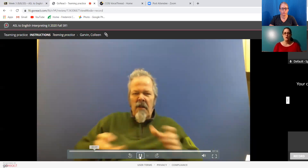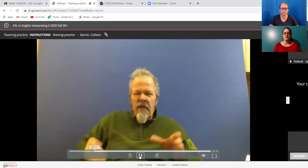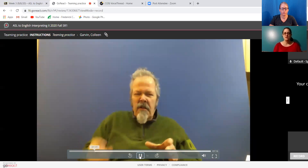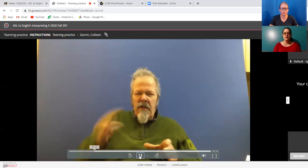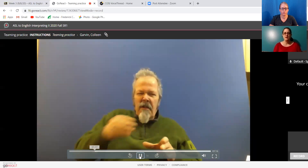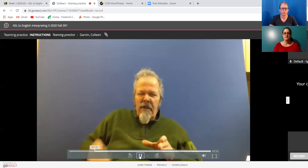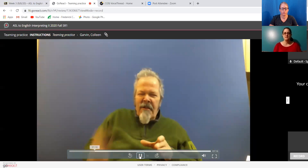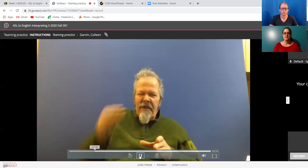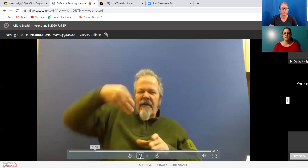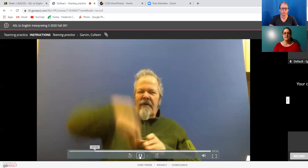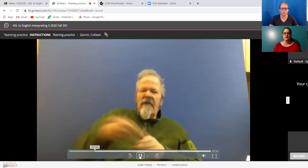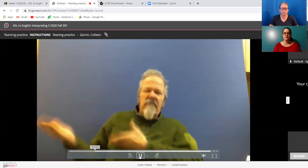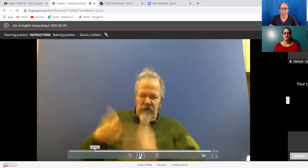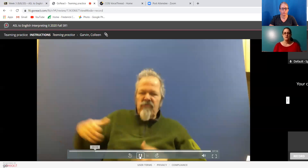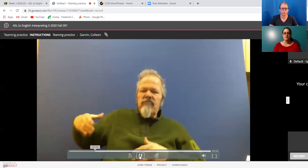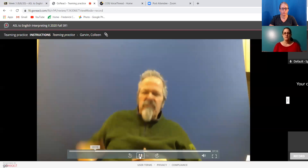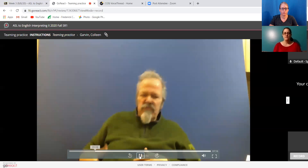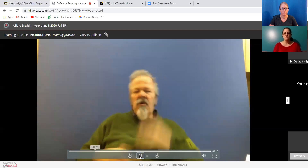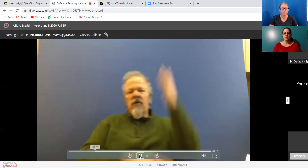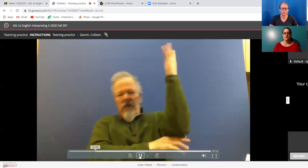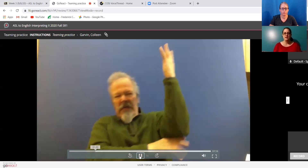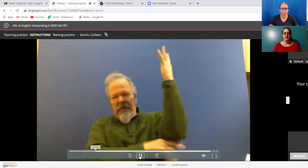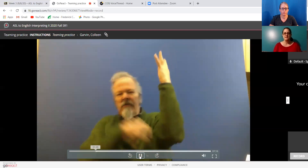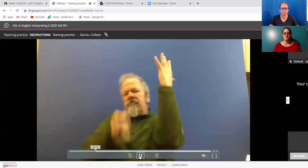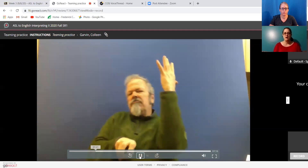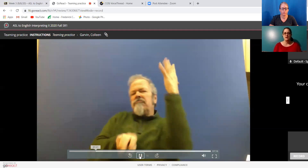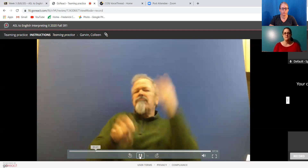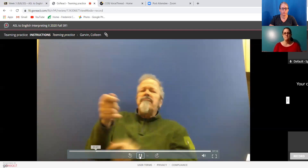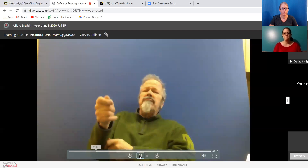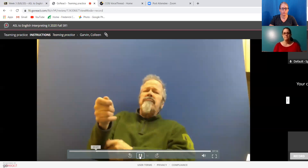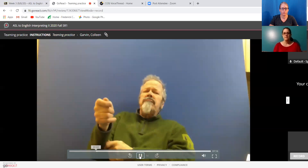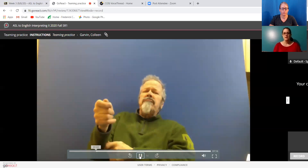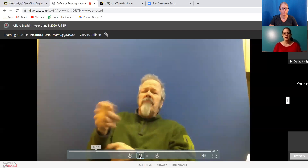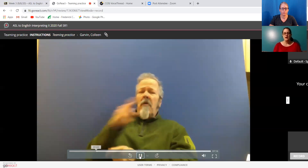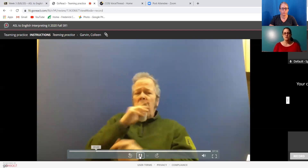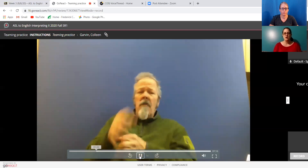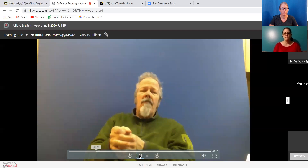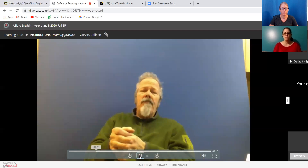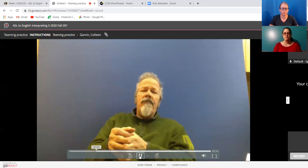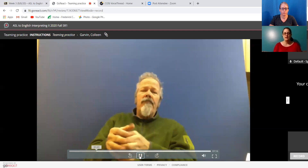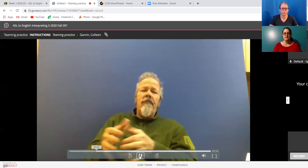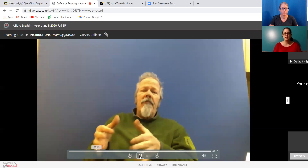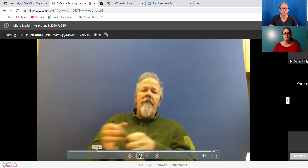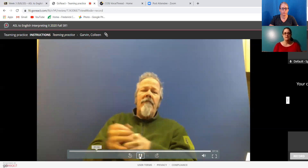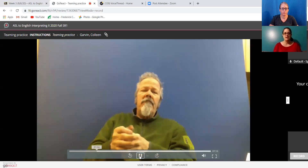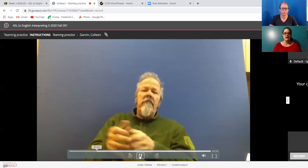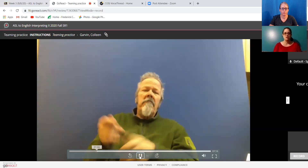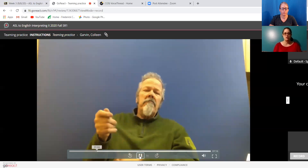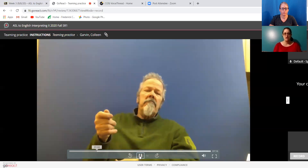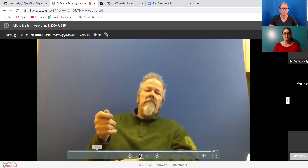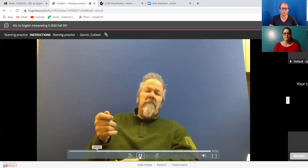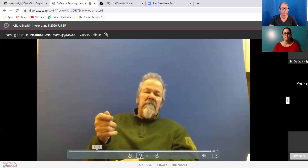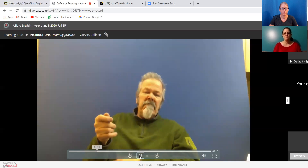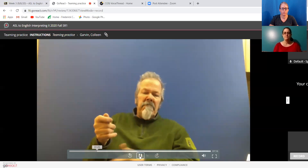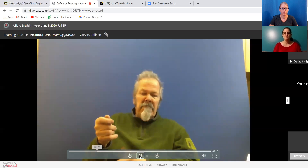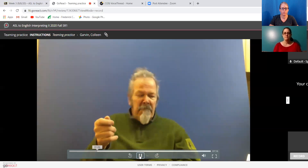are watching him as he's sitting there fishing. He has his bucket and a shovel, and he's sitting beside a